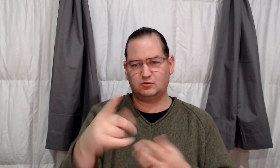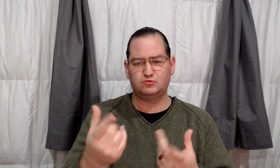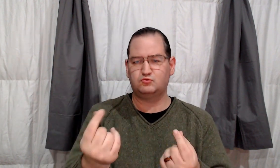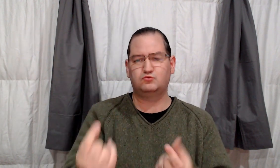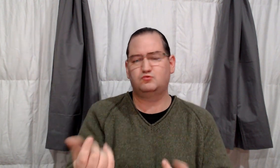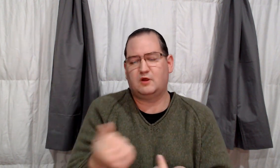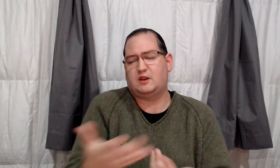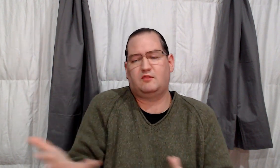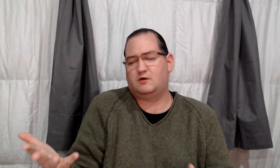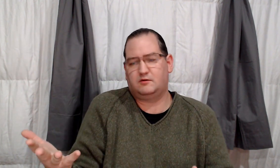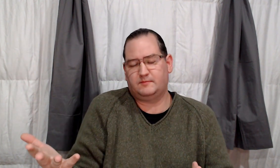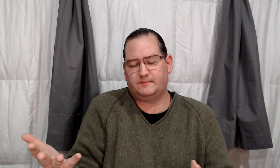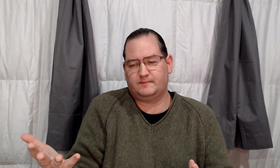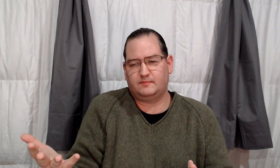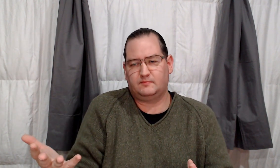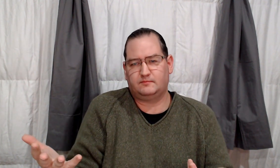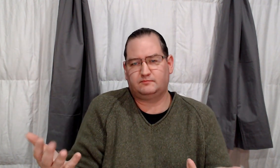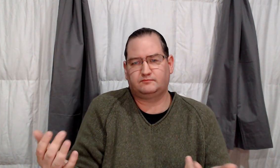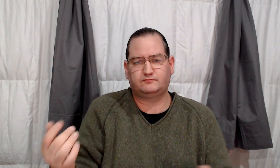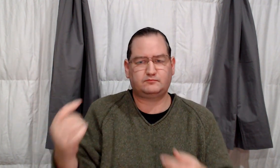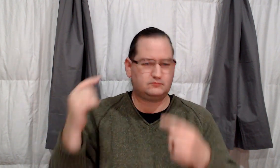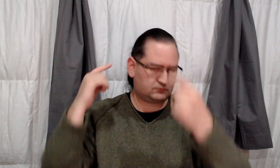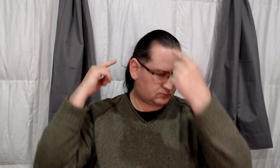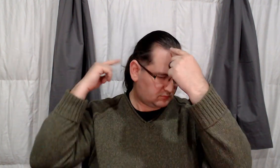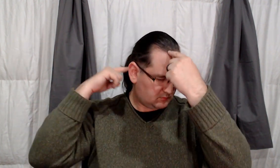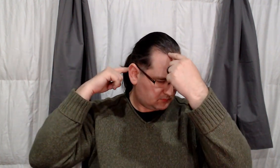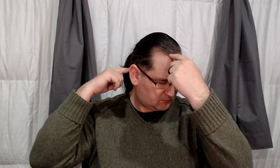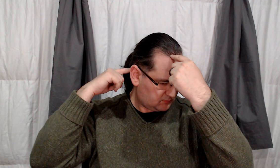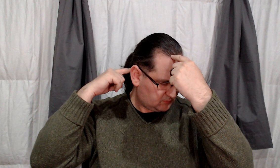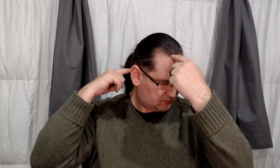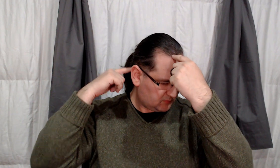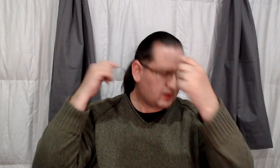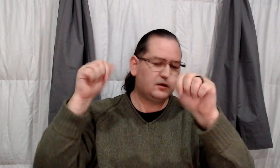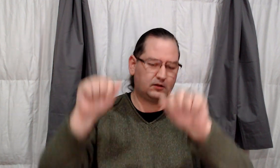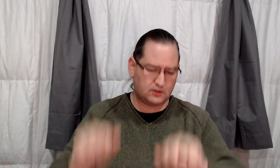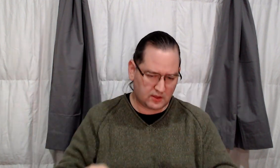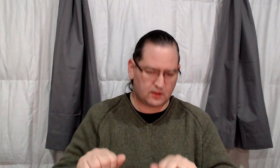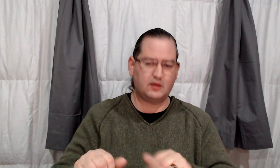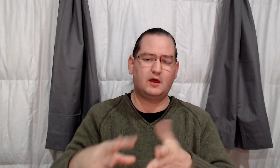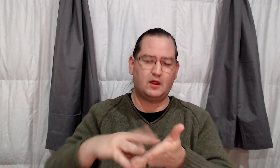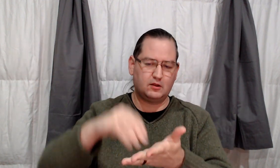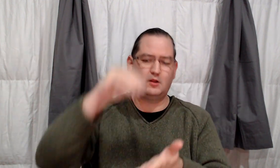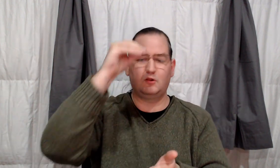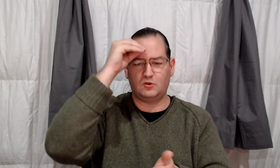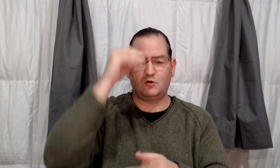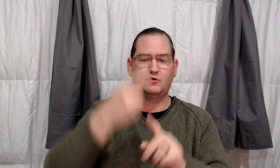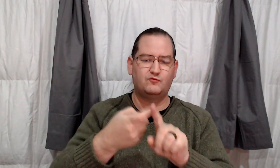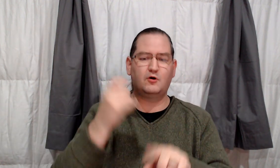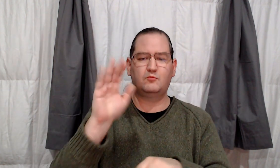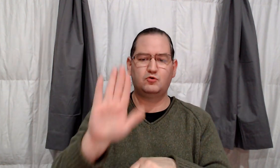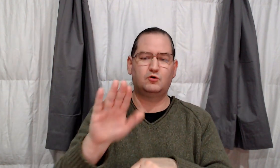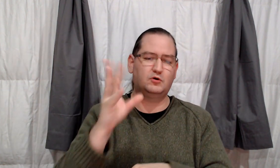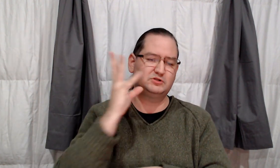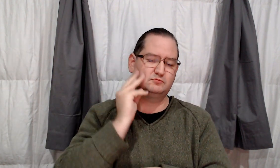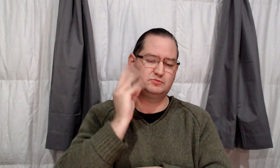And those two minds can learn from your experiences here and now. Some things that